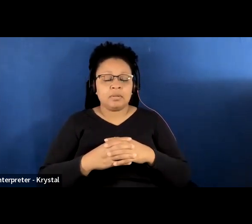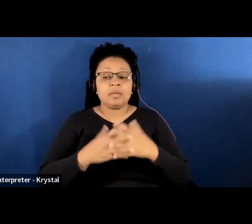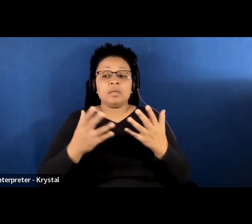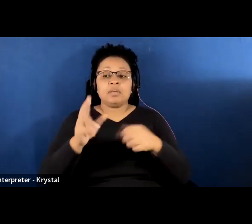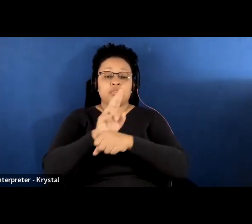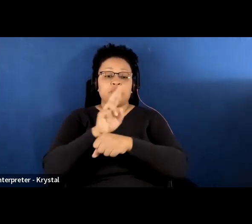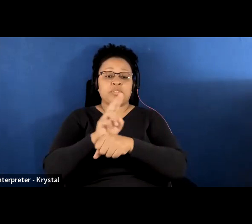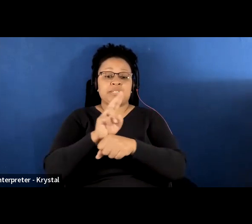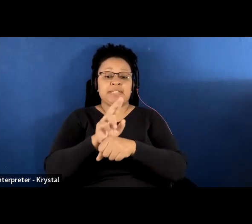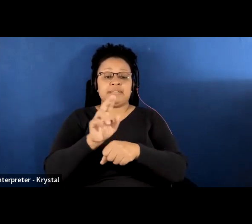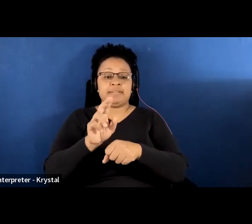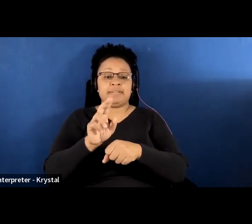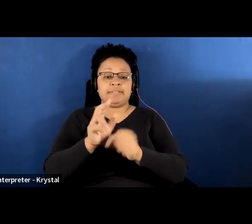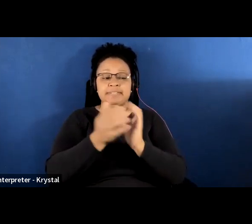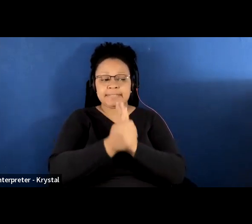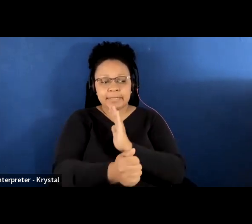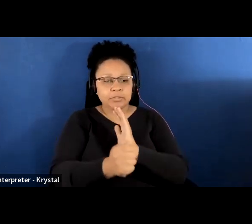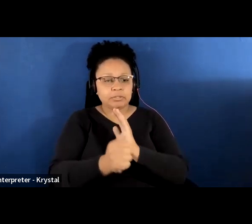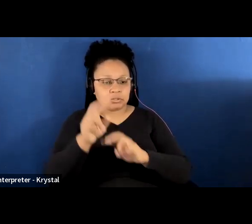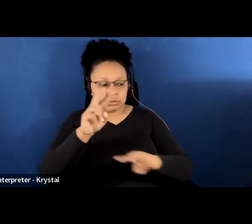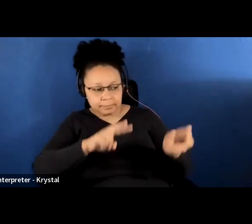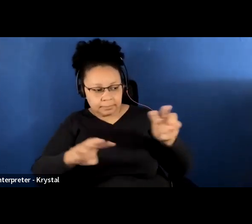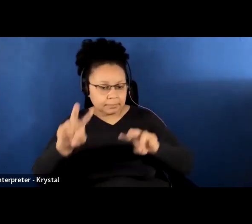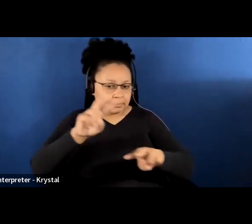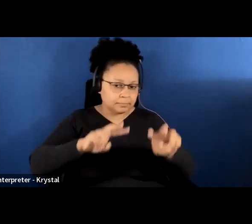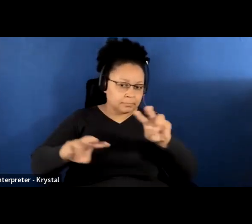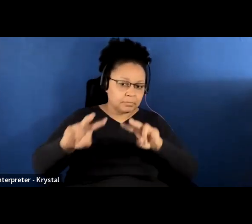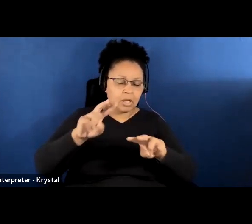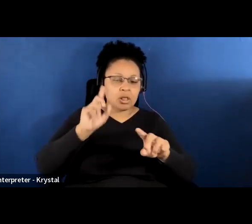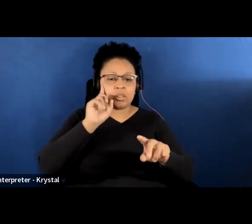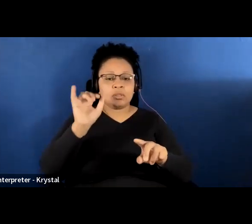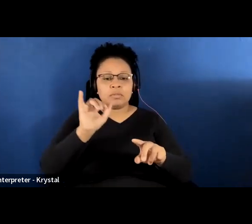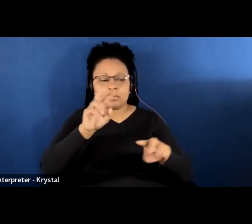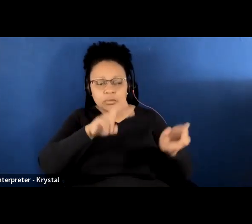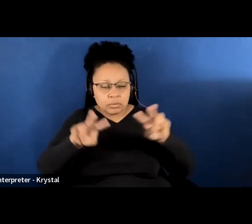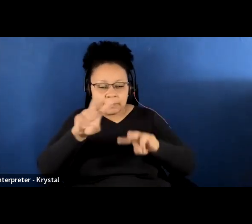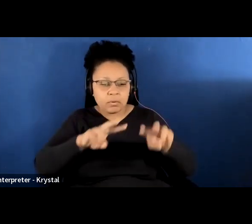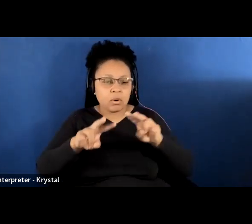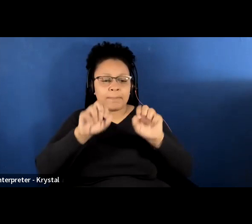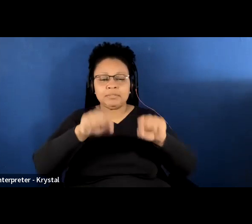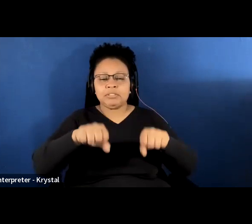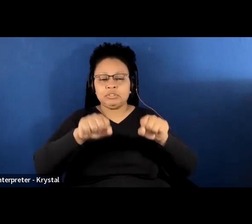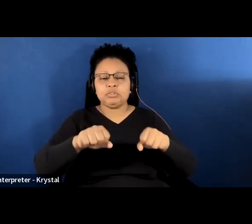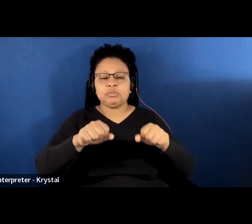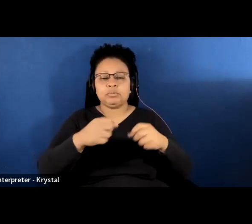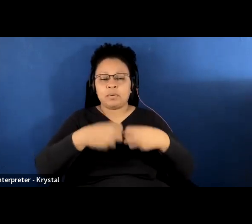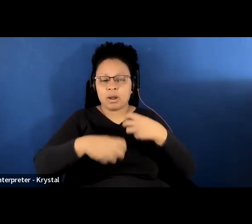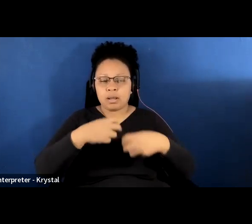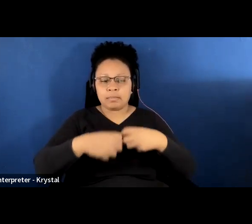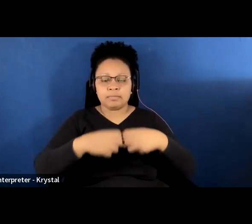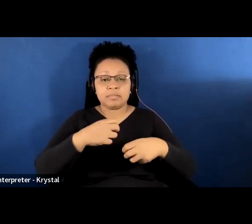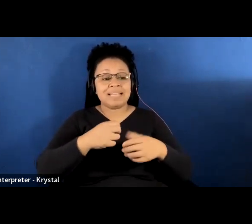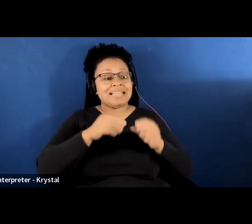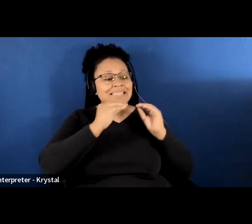Using the same skills to scan and look for potential problems, helping consumers to have those skills for their own safety is a